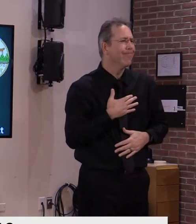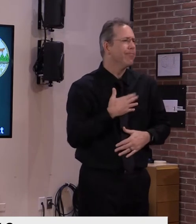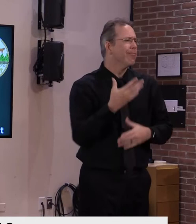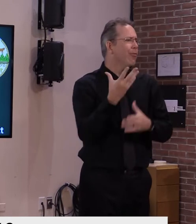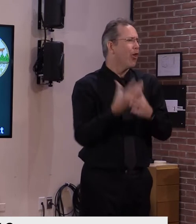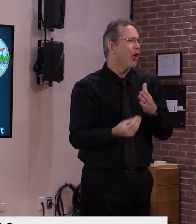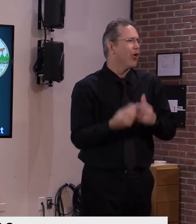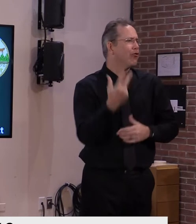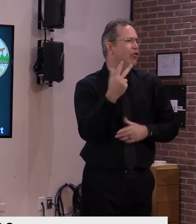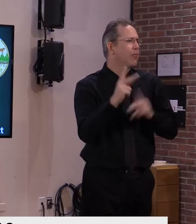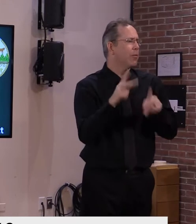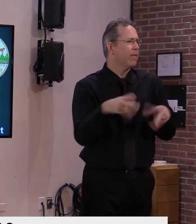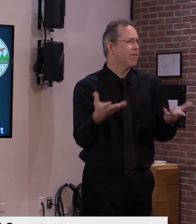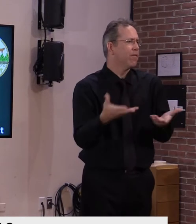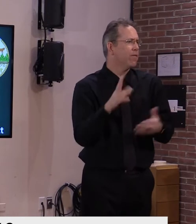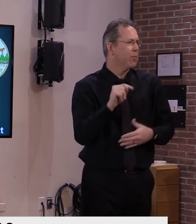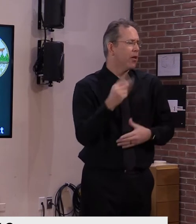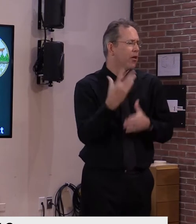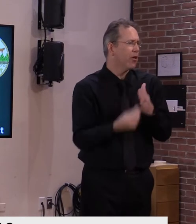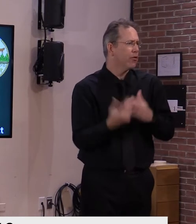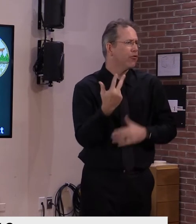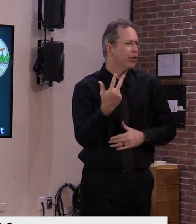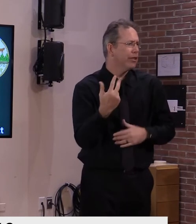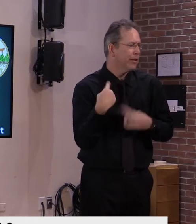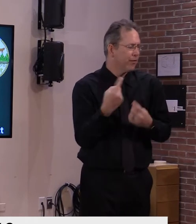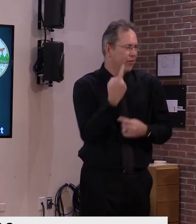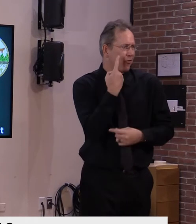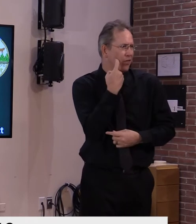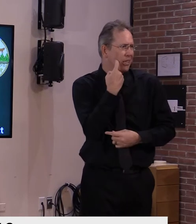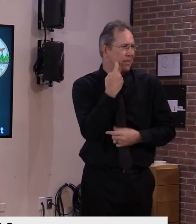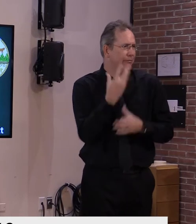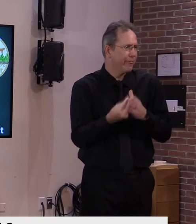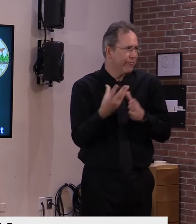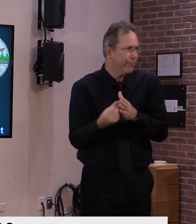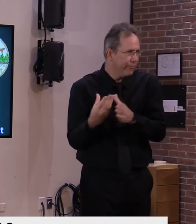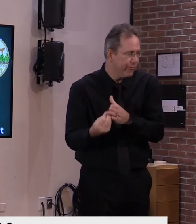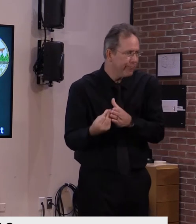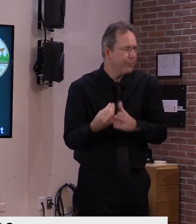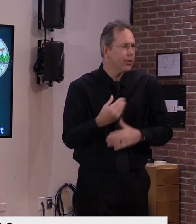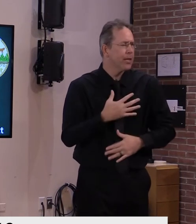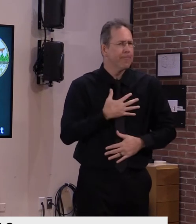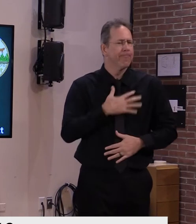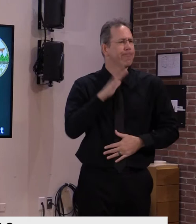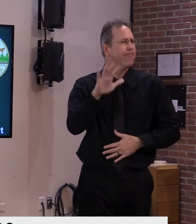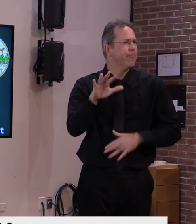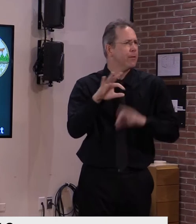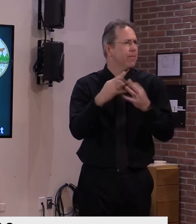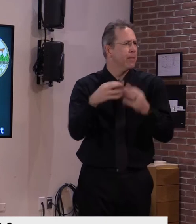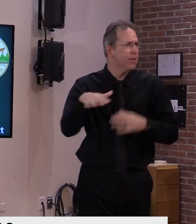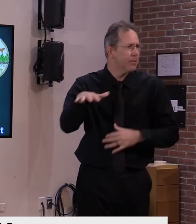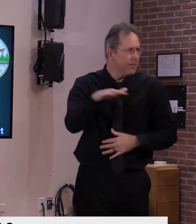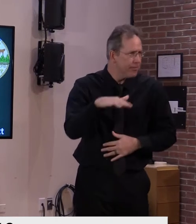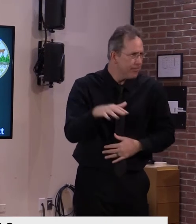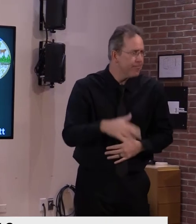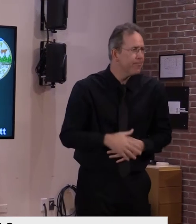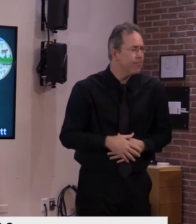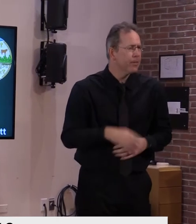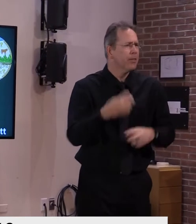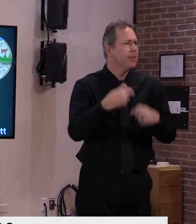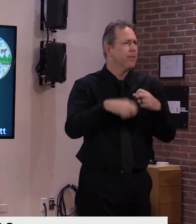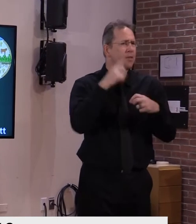lives to this virus. I share my condolences with their families during this difficult time. To the rest of